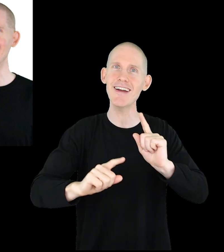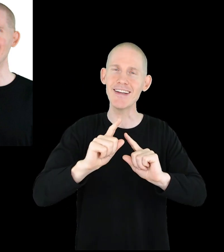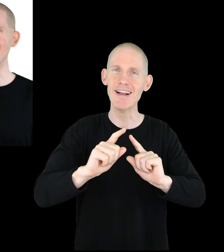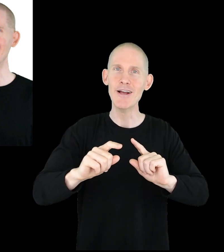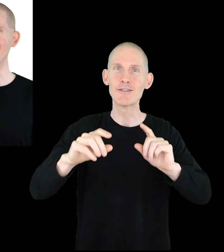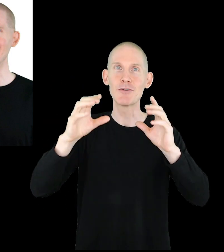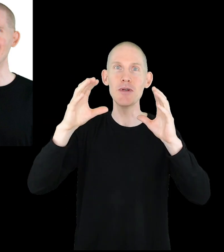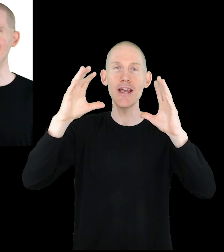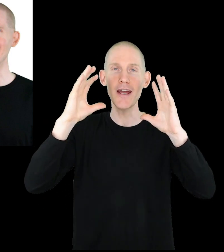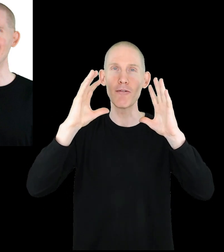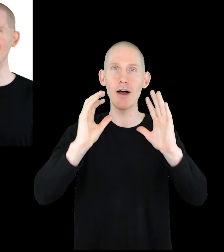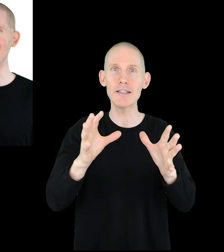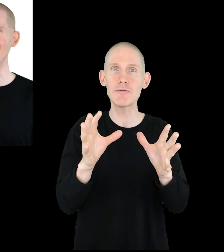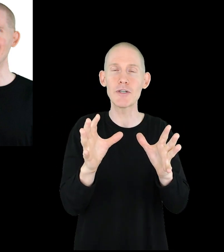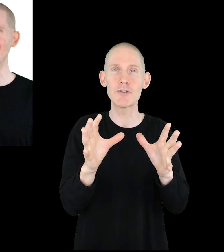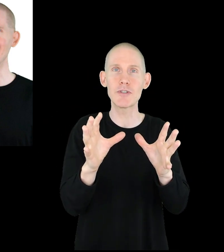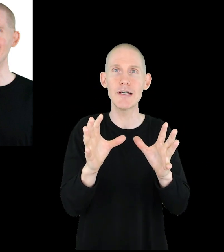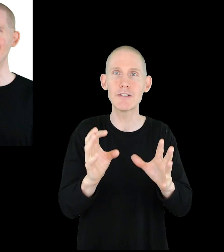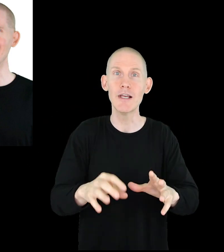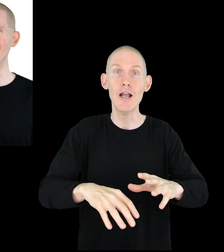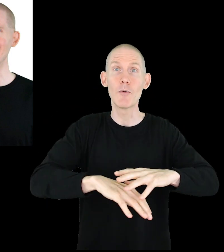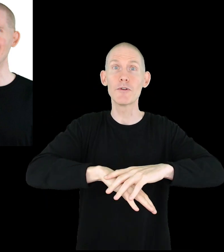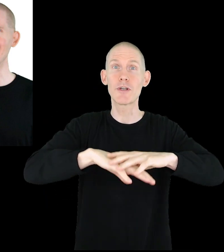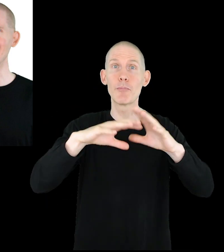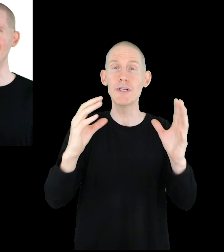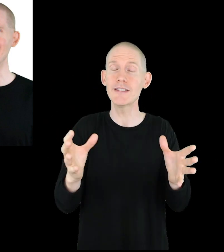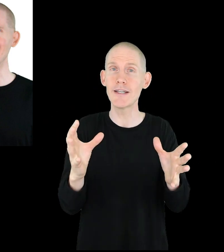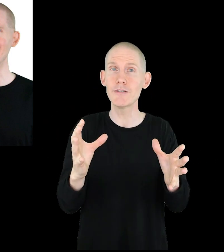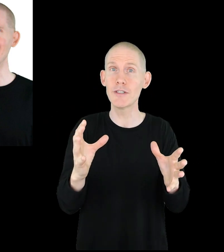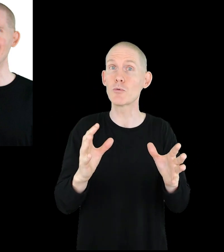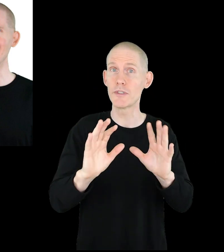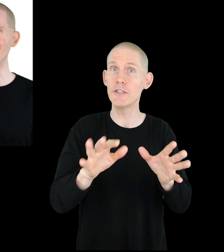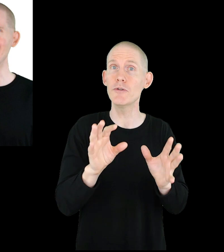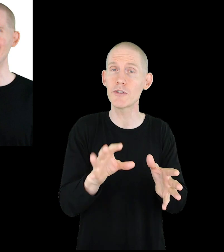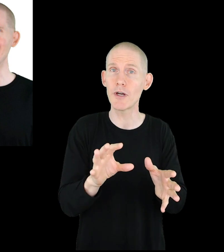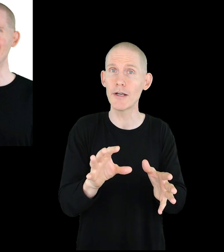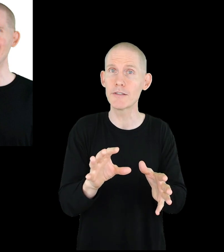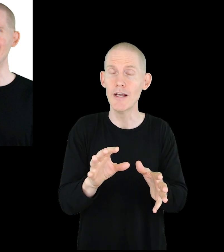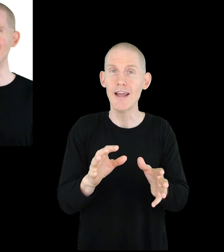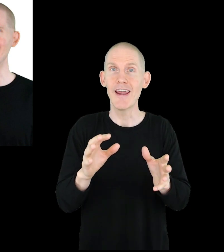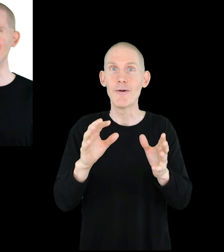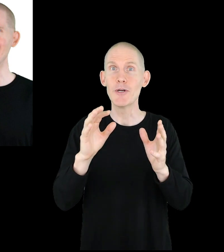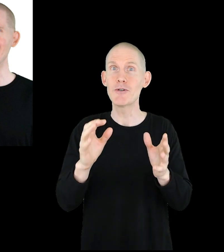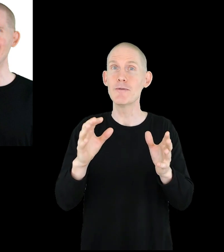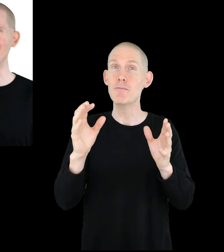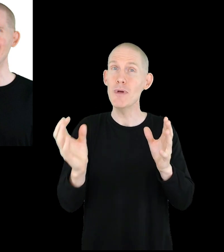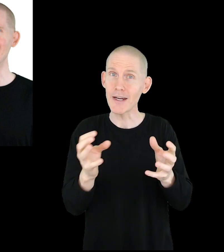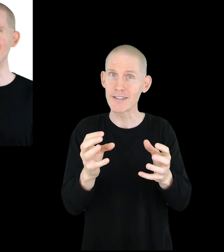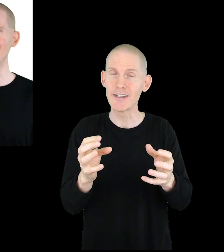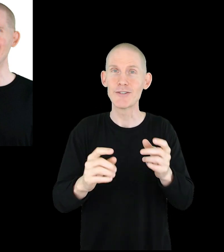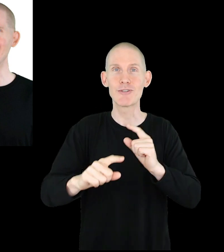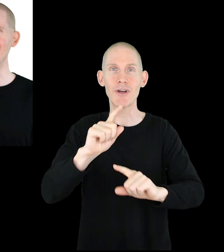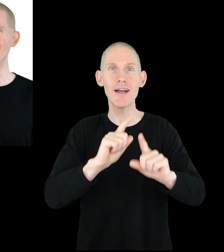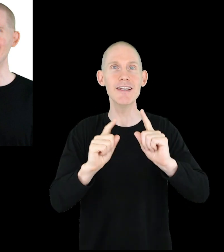signing. So we have lots of exercises where there's complete sentences. We'll teach you the signs where you can mix signing